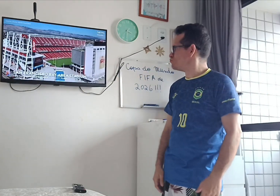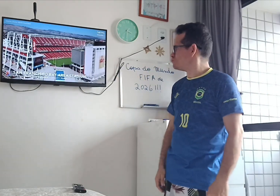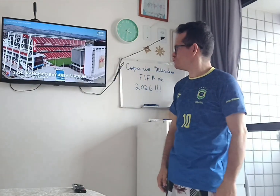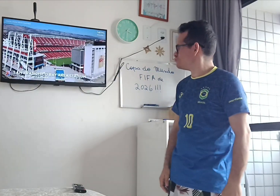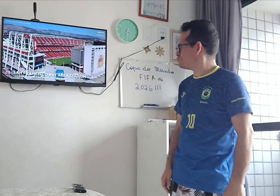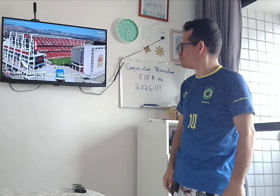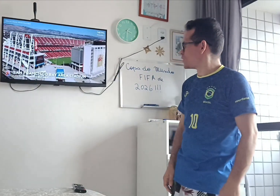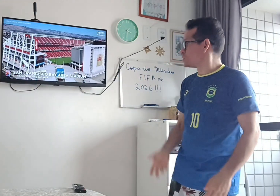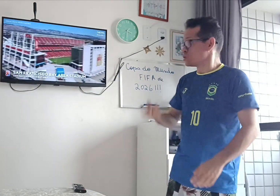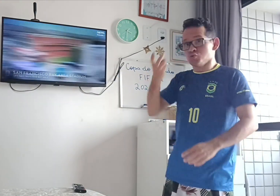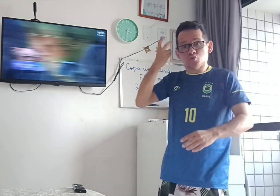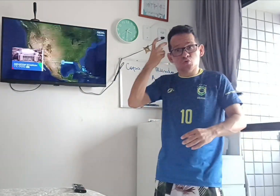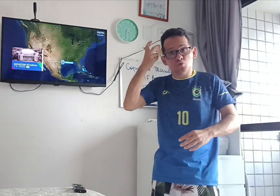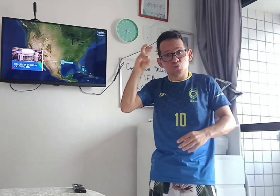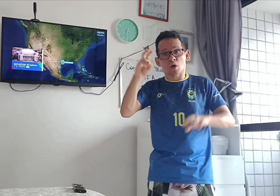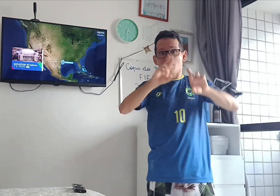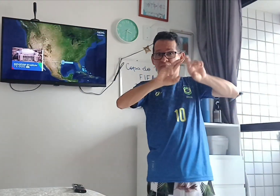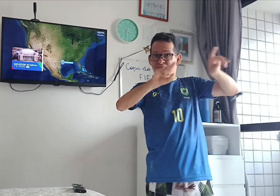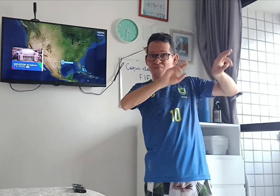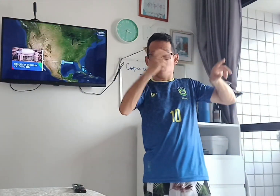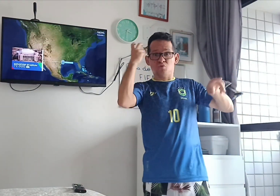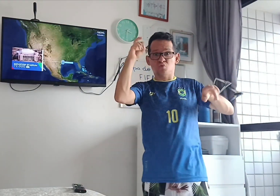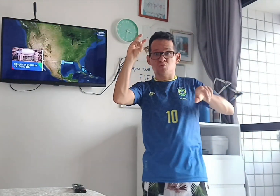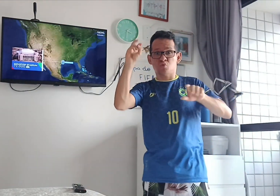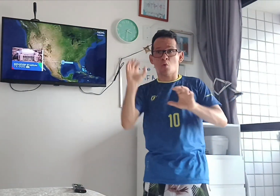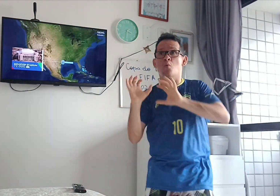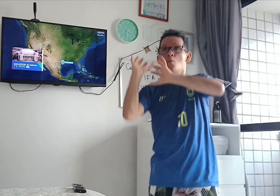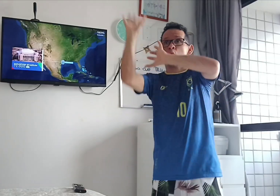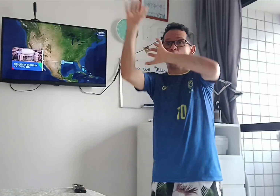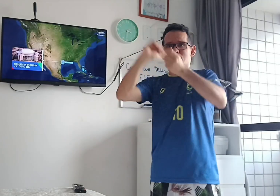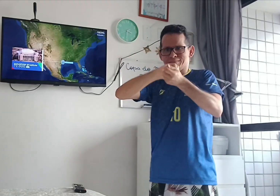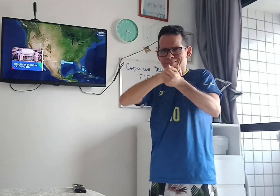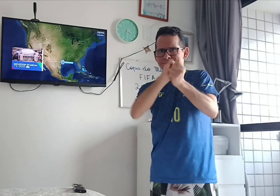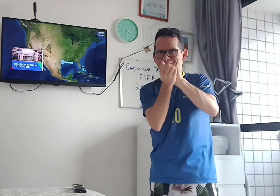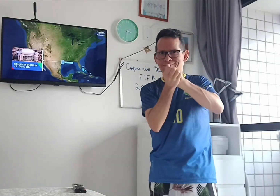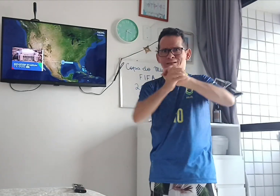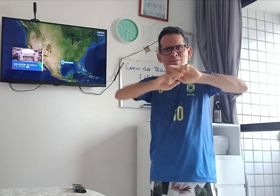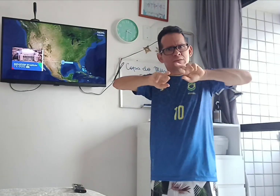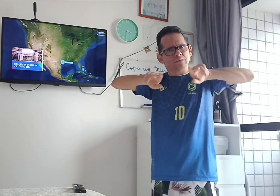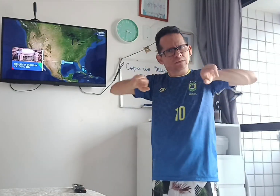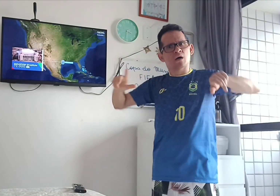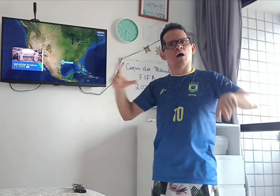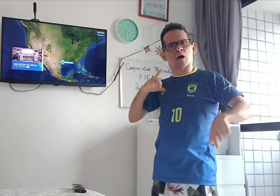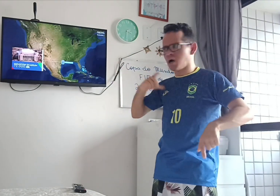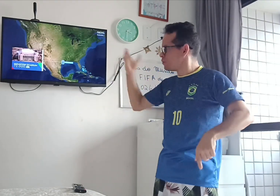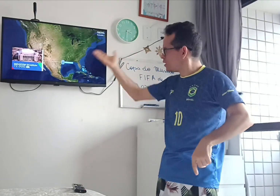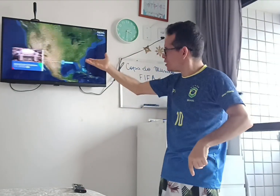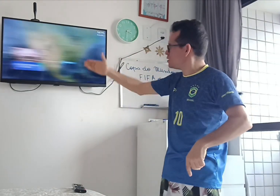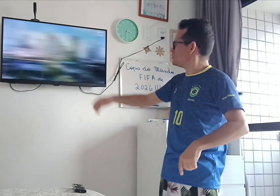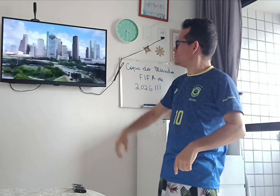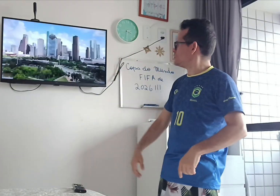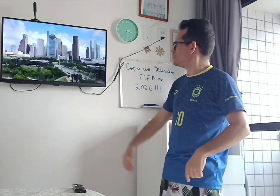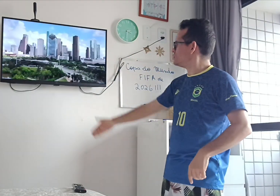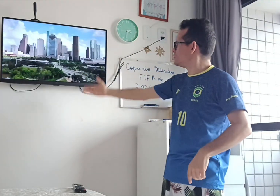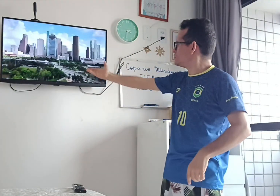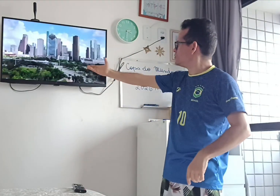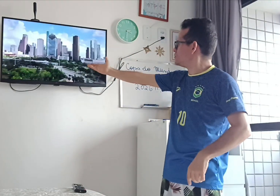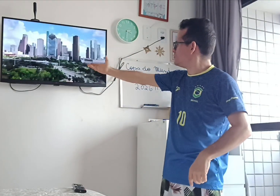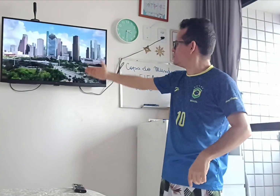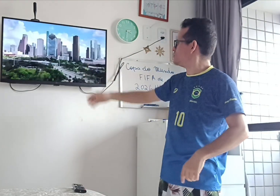Algeria. Houston Stadium, capacity 72,000, Houston. Houston is a sprawling